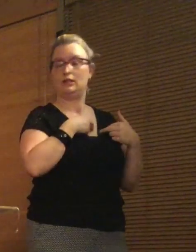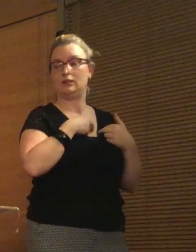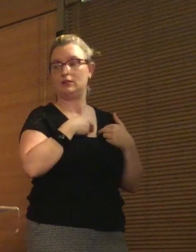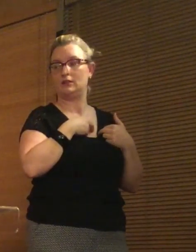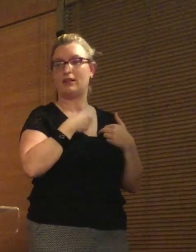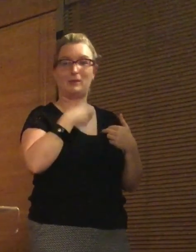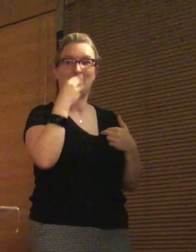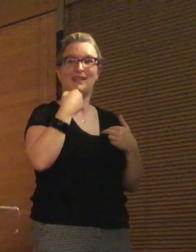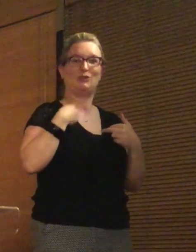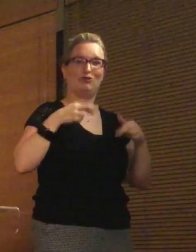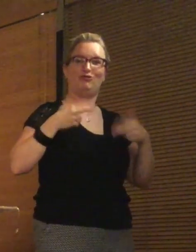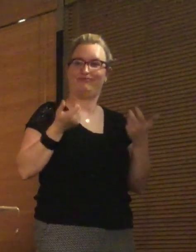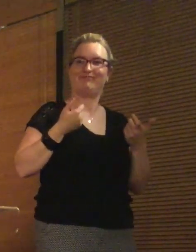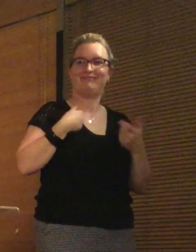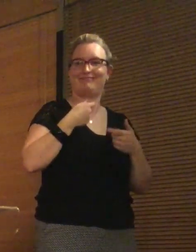would be good to.